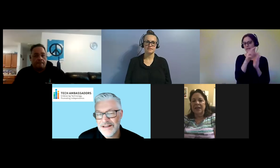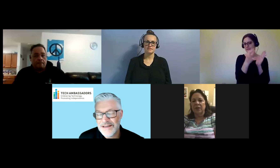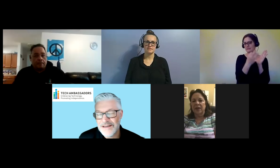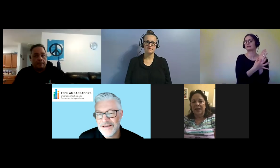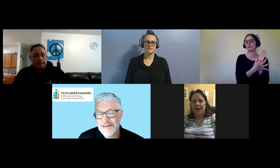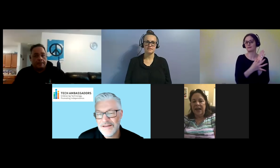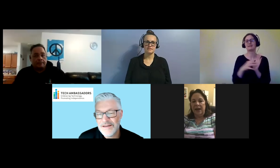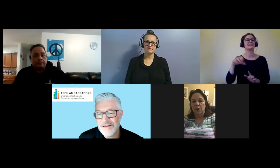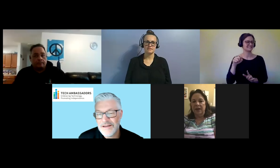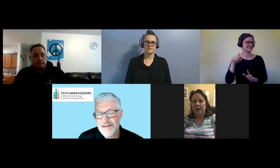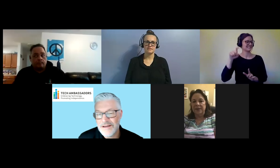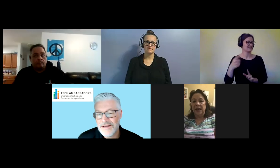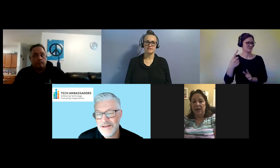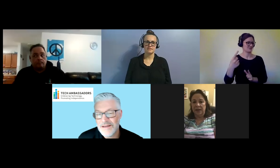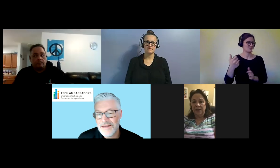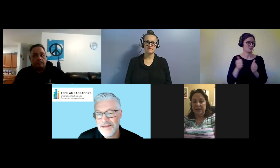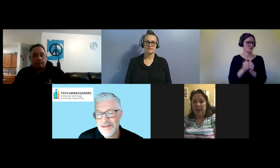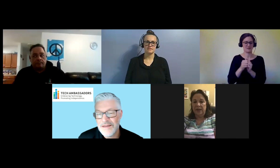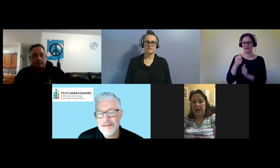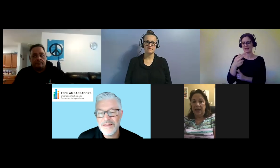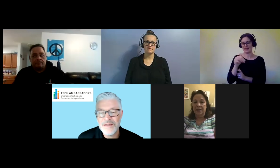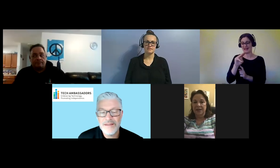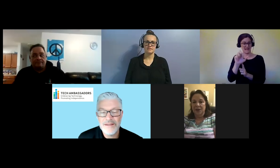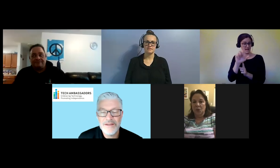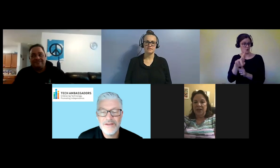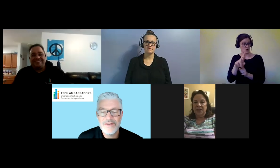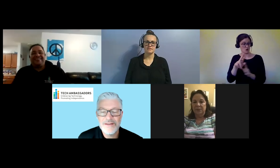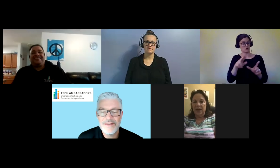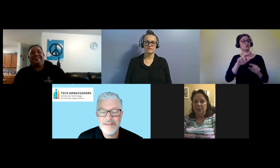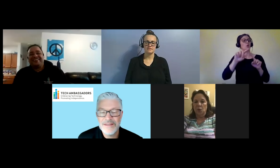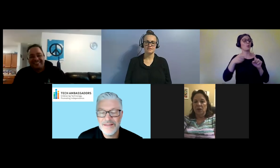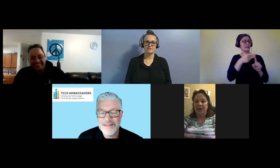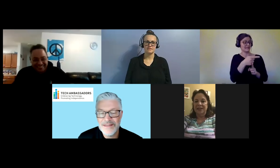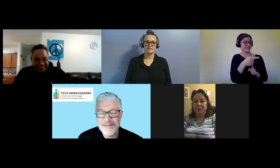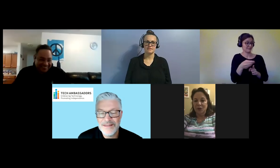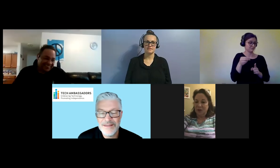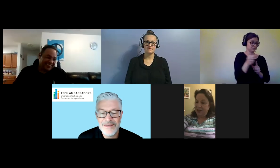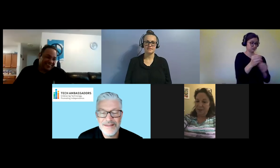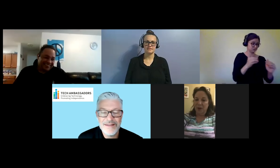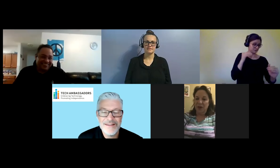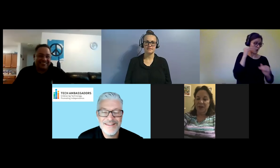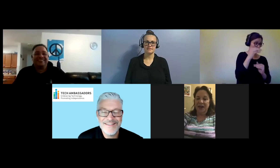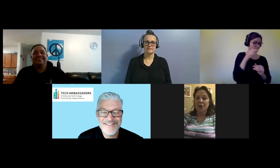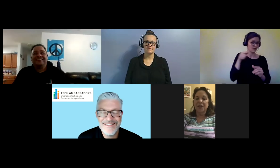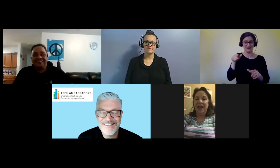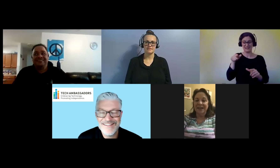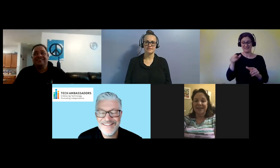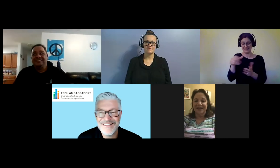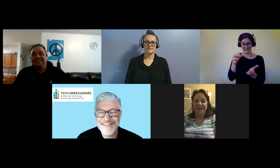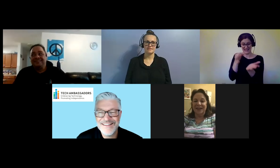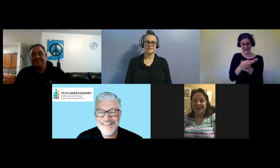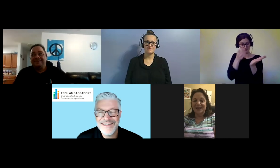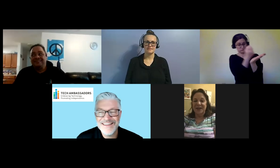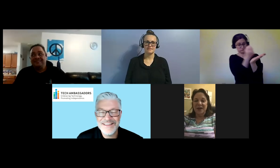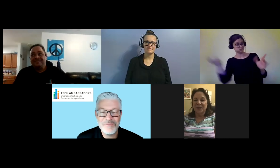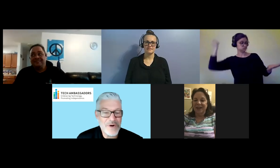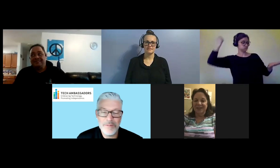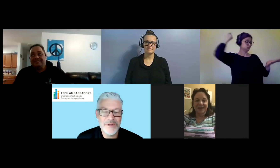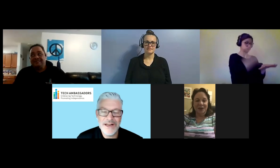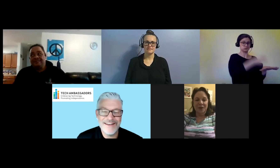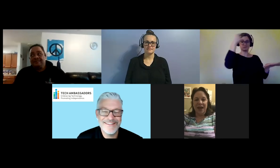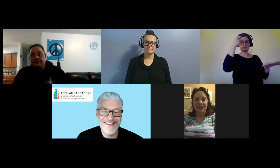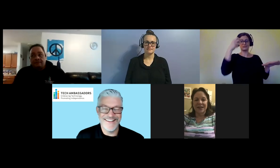needs one that has a hammer that comes out and hits him on the head when he spent more than he's supposed to that month. And I know that doesn't exist,